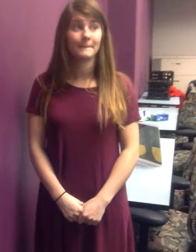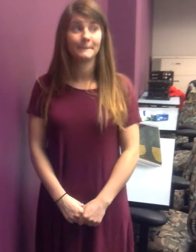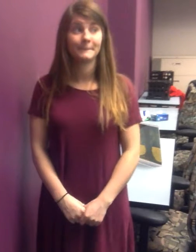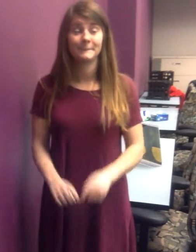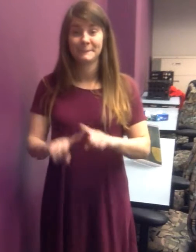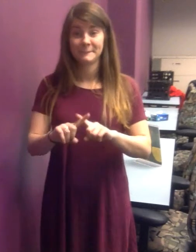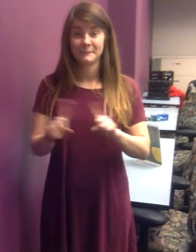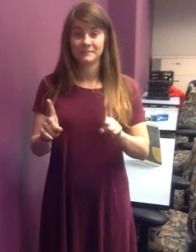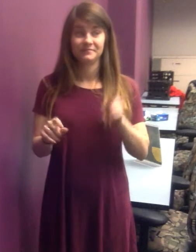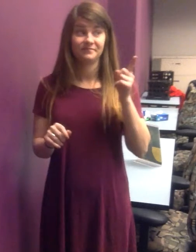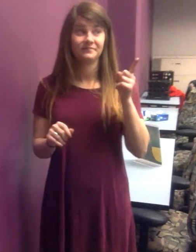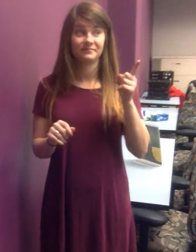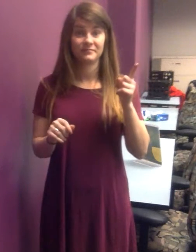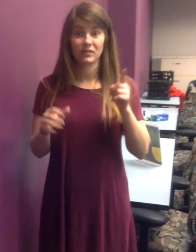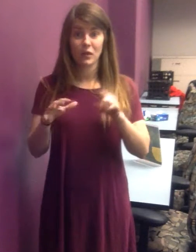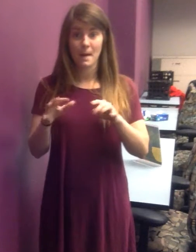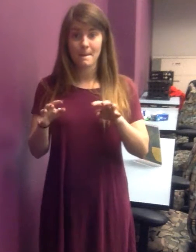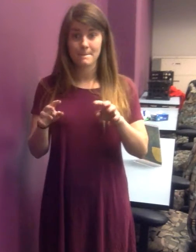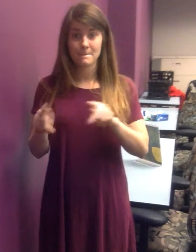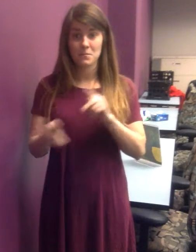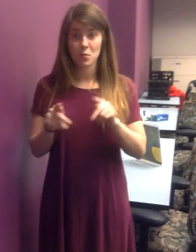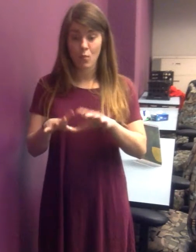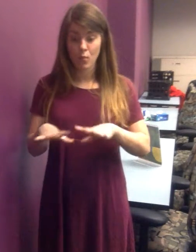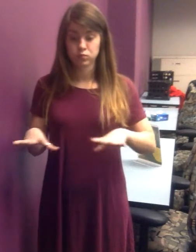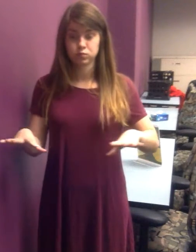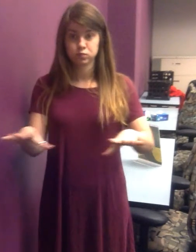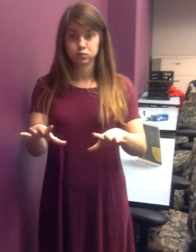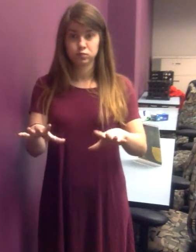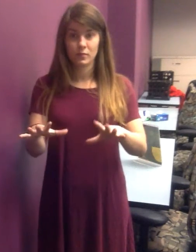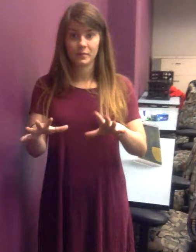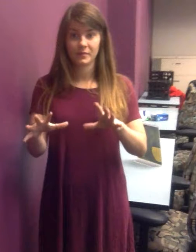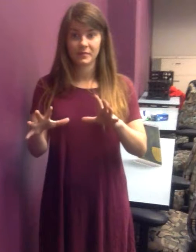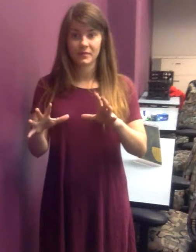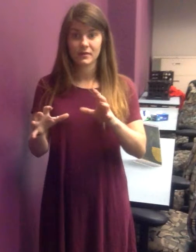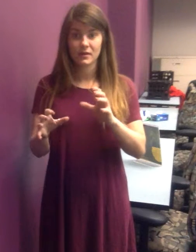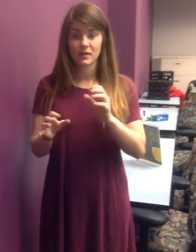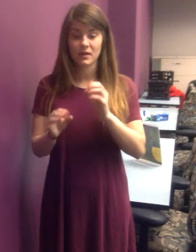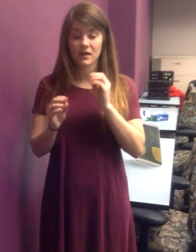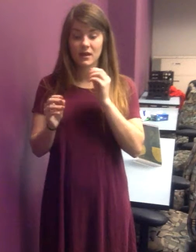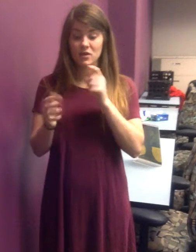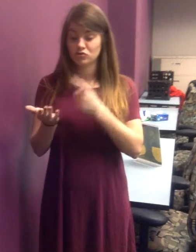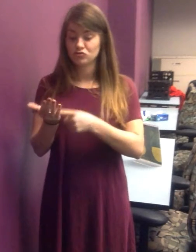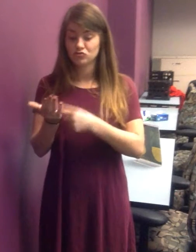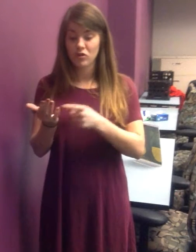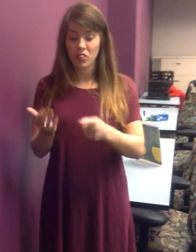expertise. That in American speak, you have a word for global warming. Can someone tell me what it is?